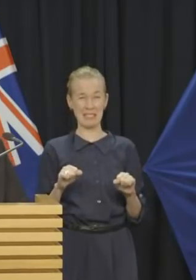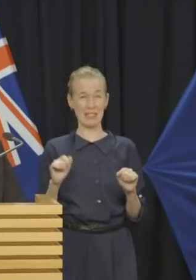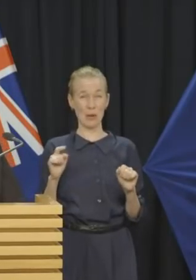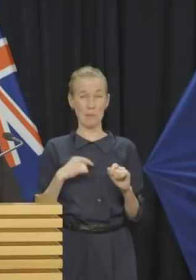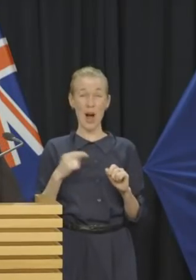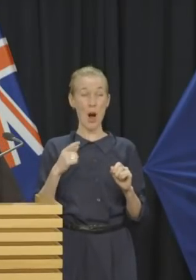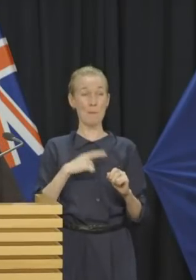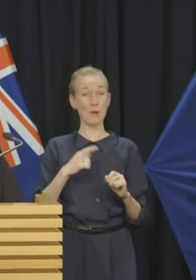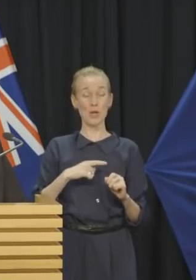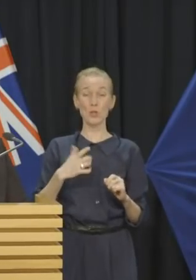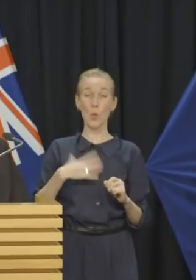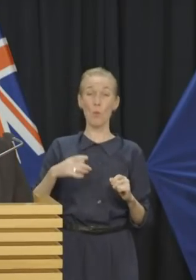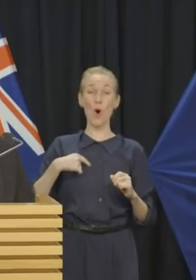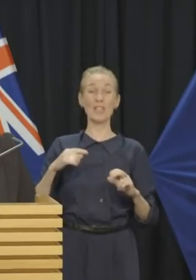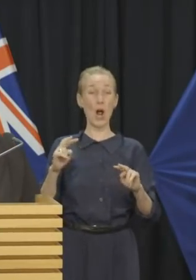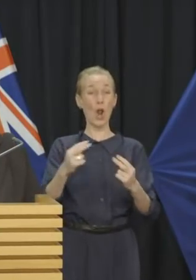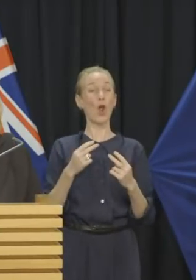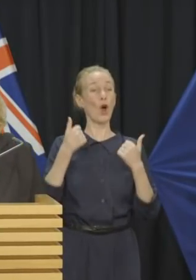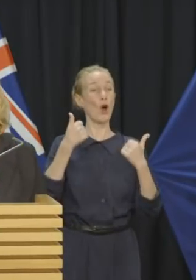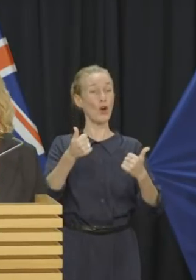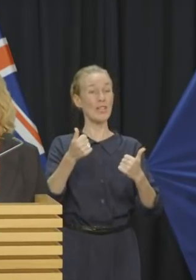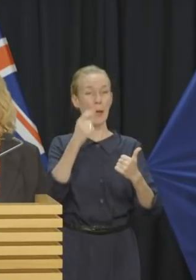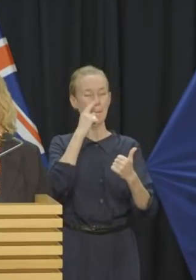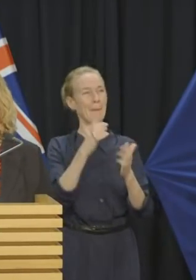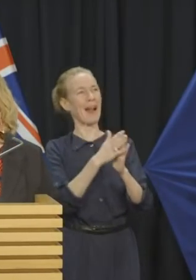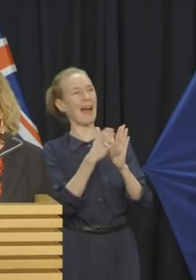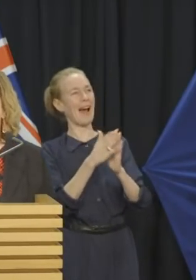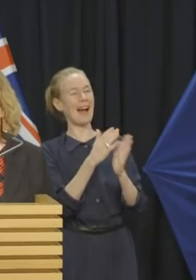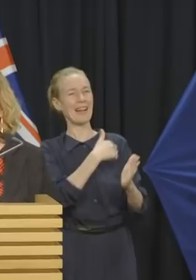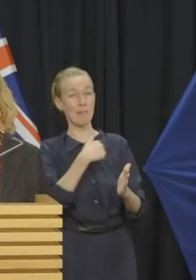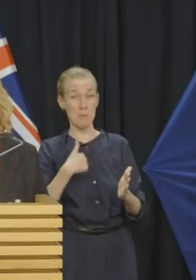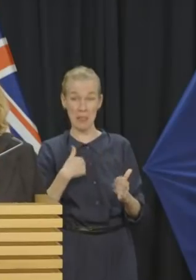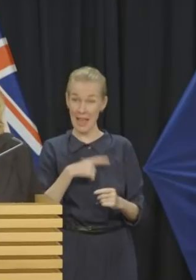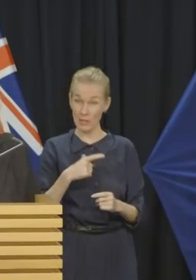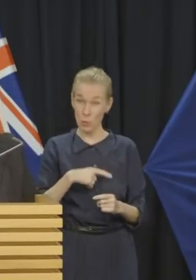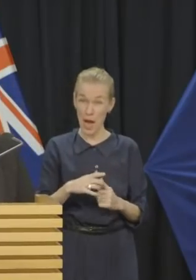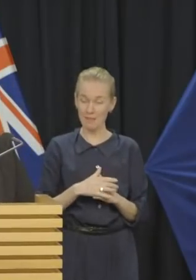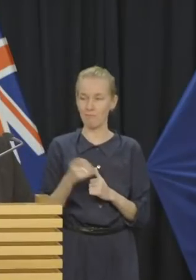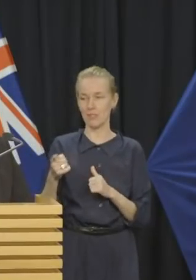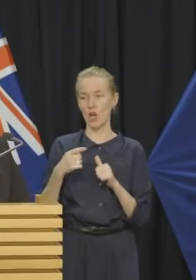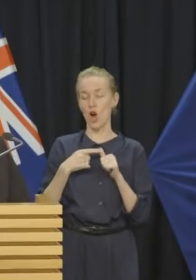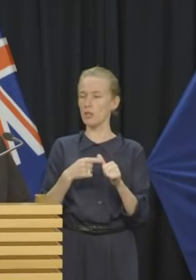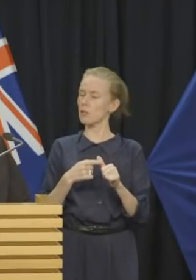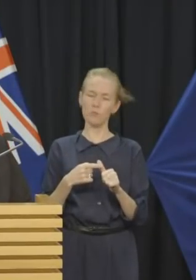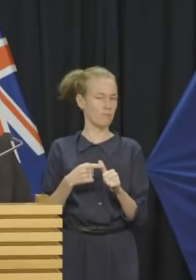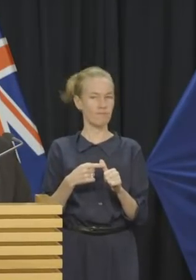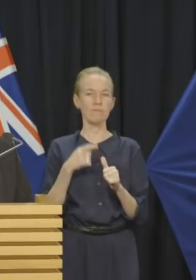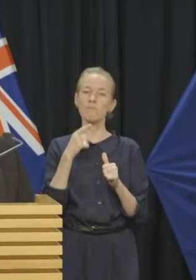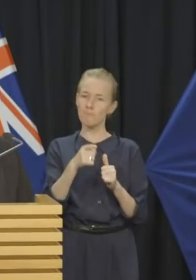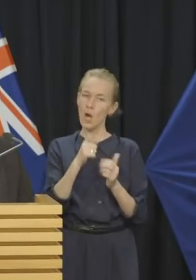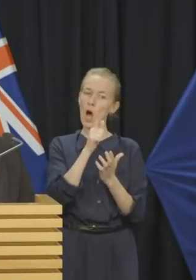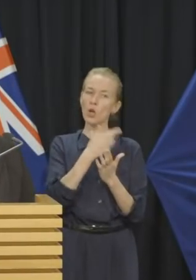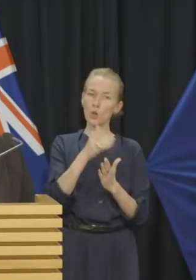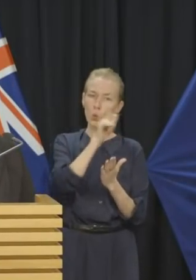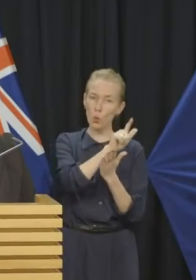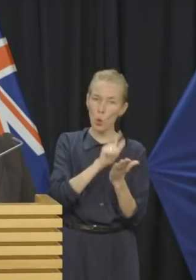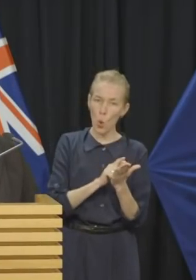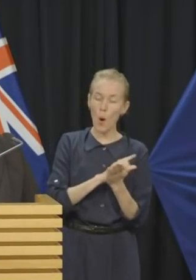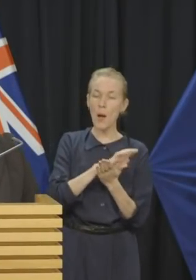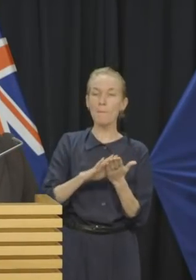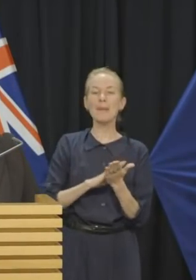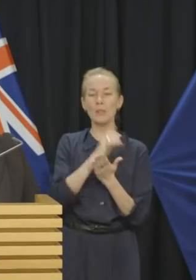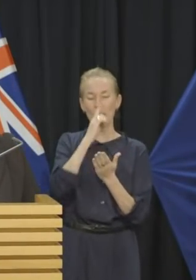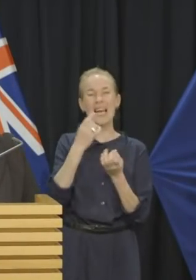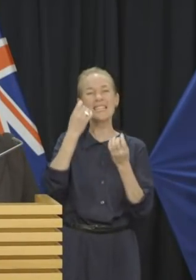this does, and it's in two parts, it sets up the enabling legislation that does actually allow us to charge. Bear in mind we don't